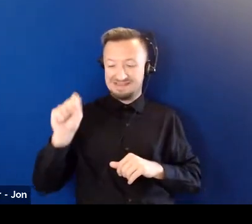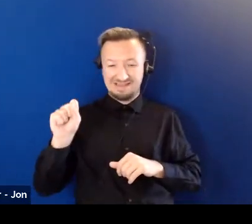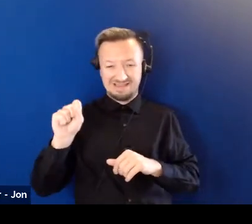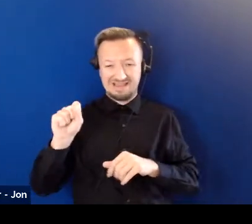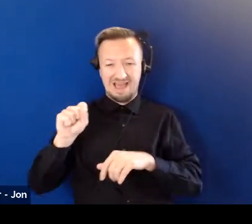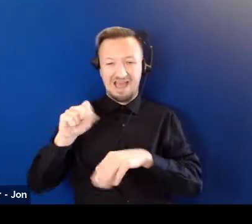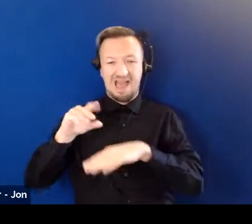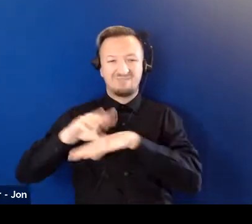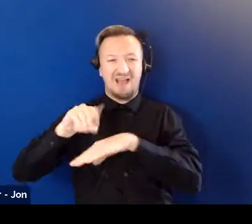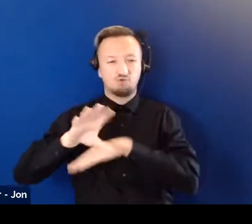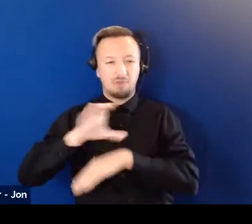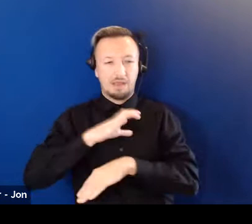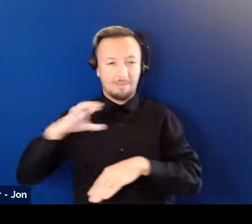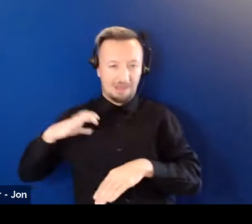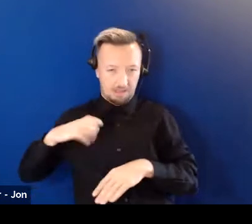peer.